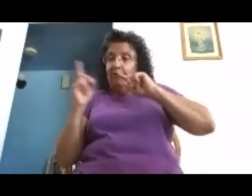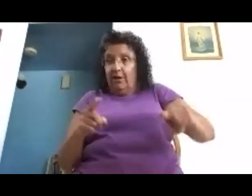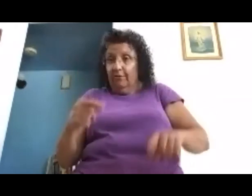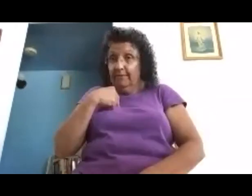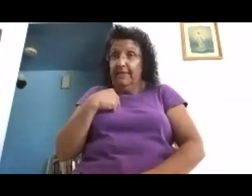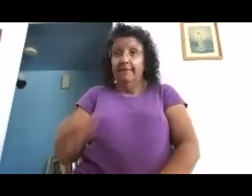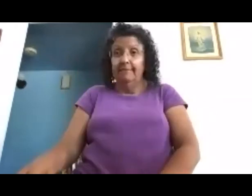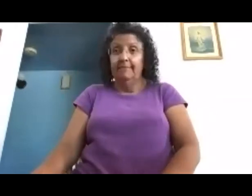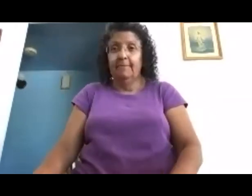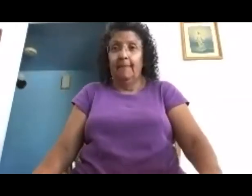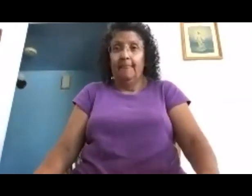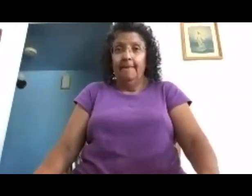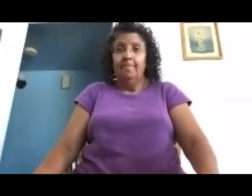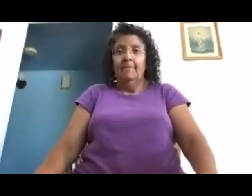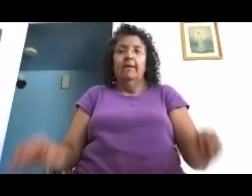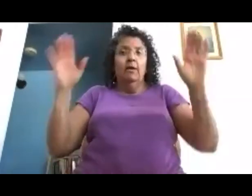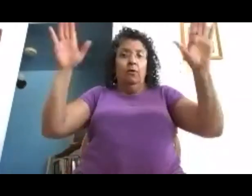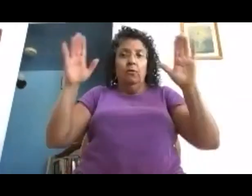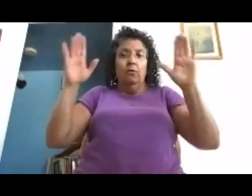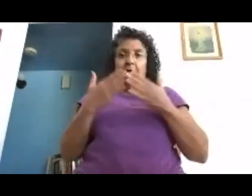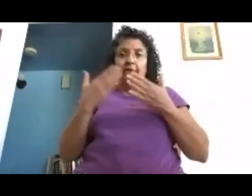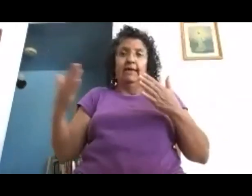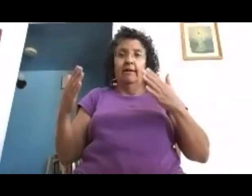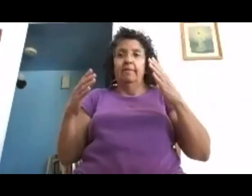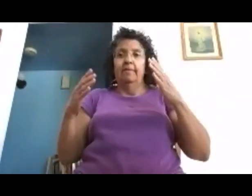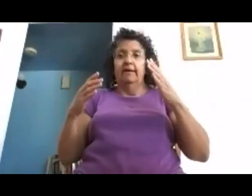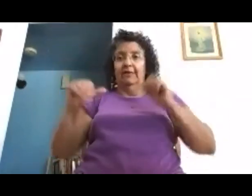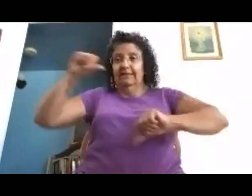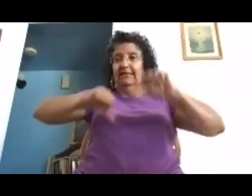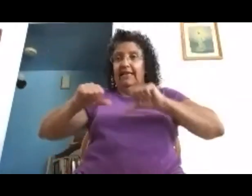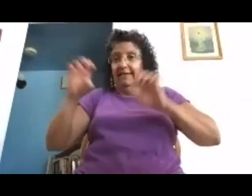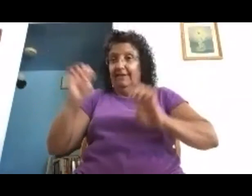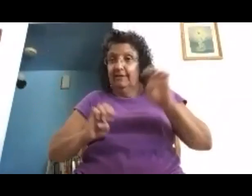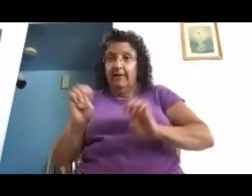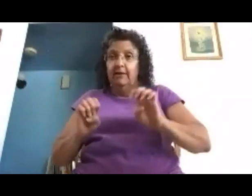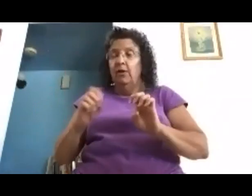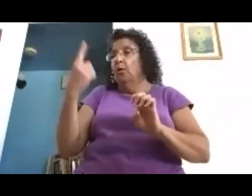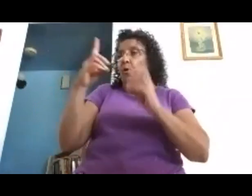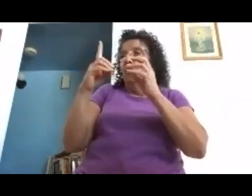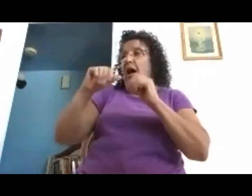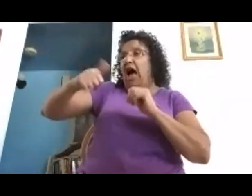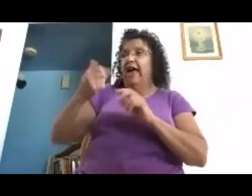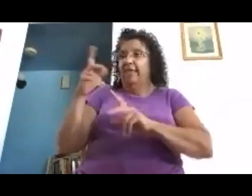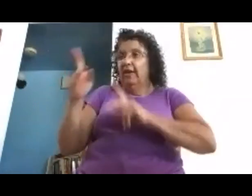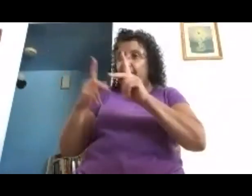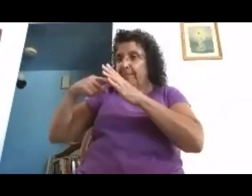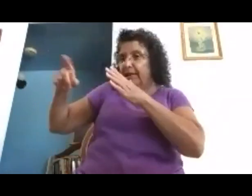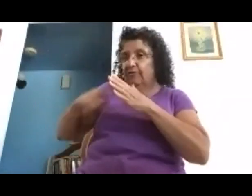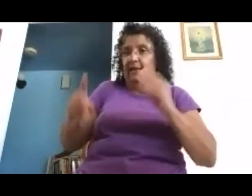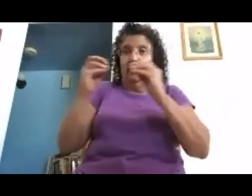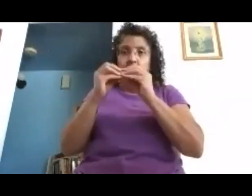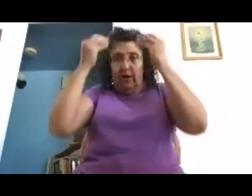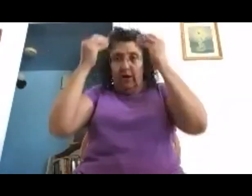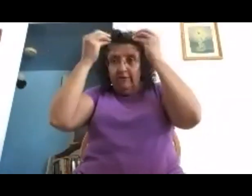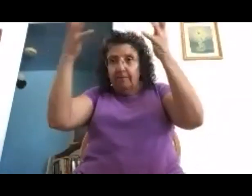A great thing about doing a scientific experiment is that somebody else can check it for you. And the more data you get, the more sure you